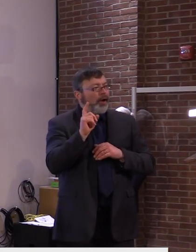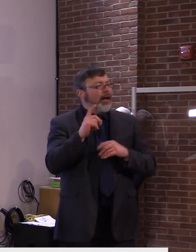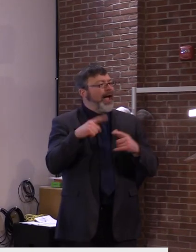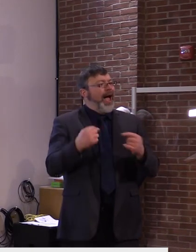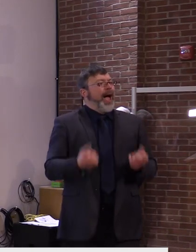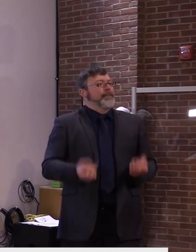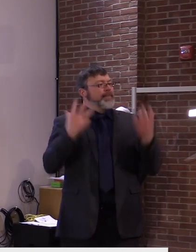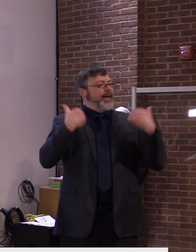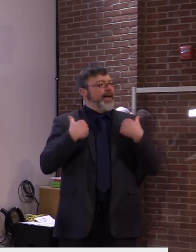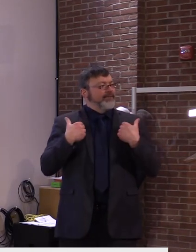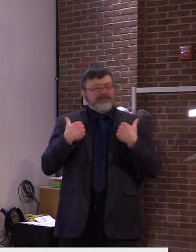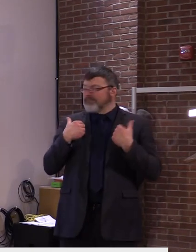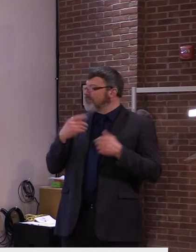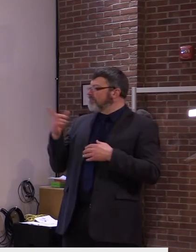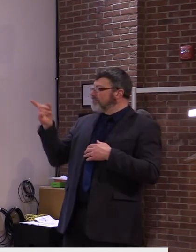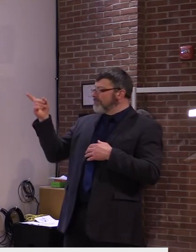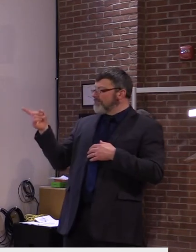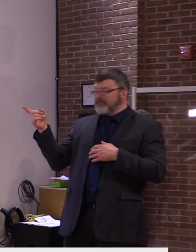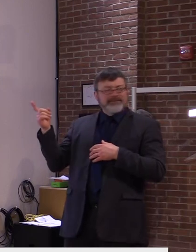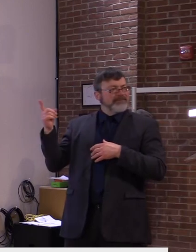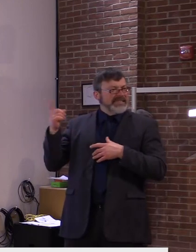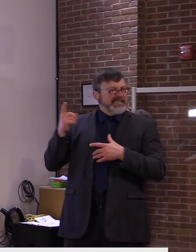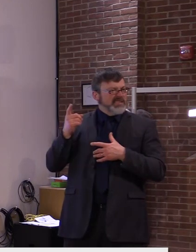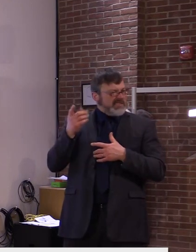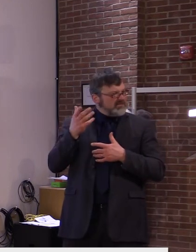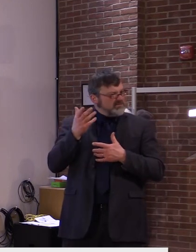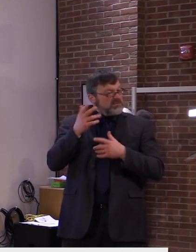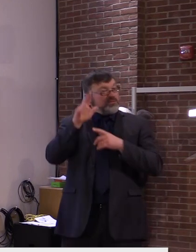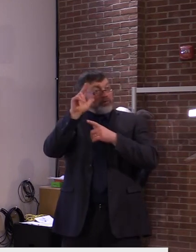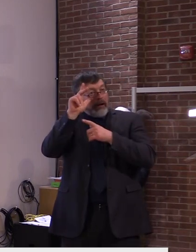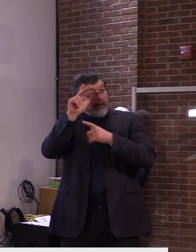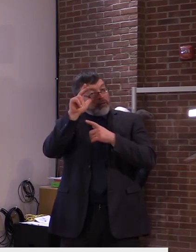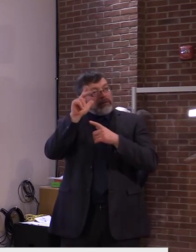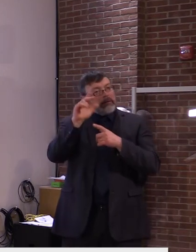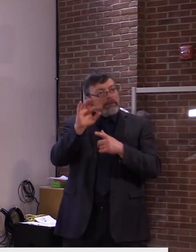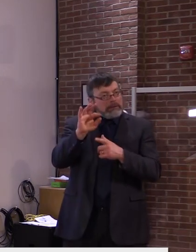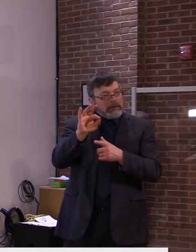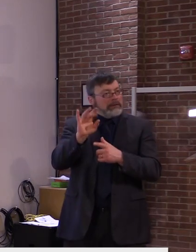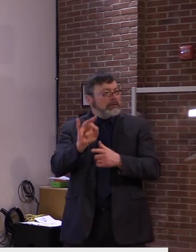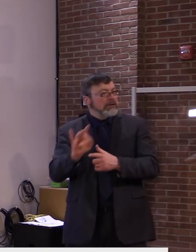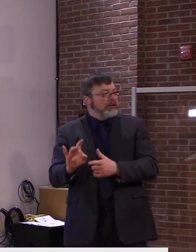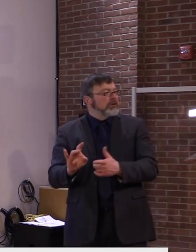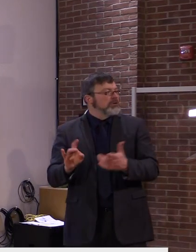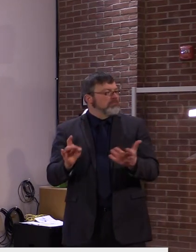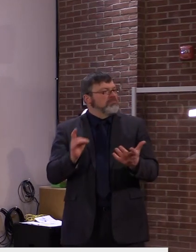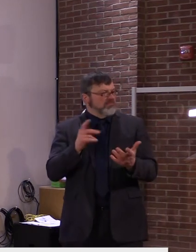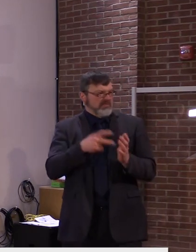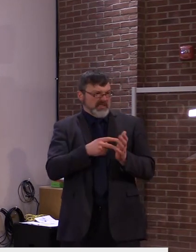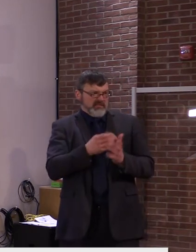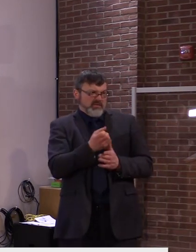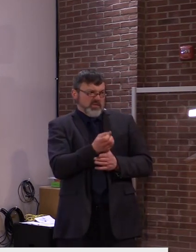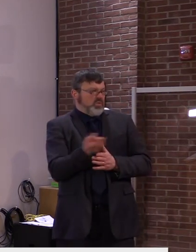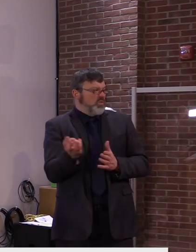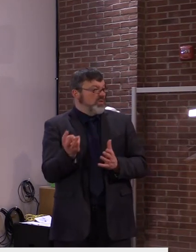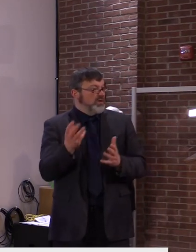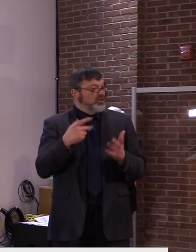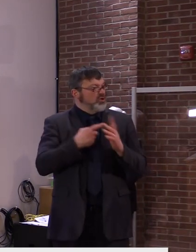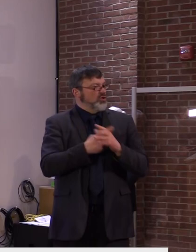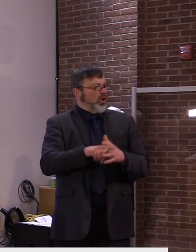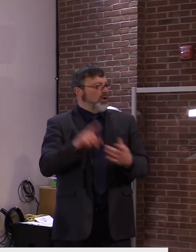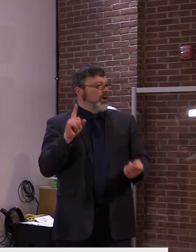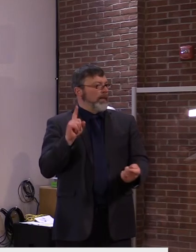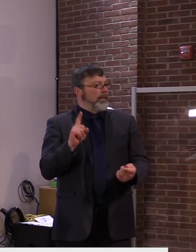there are very few cases. So just keep that in the back of your mind as we discuss it later on.